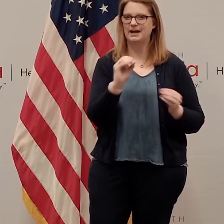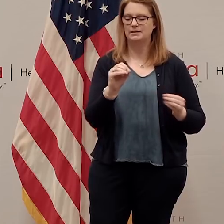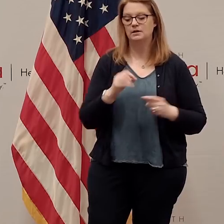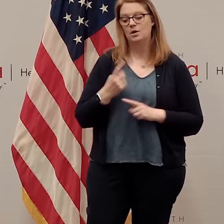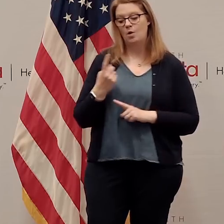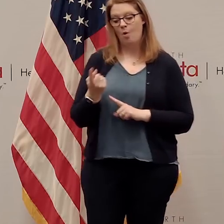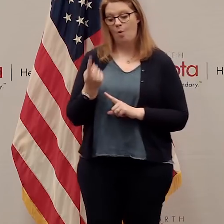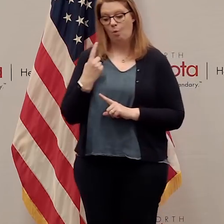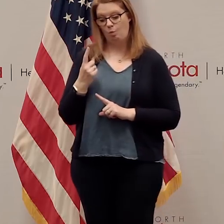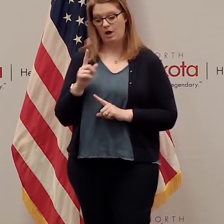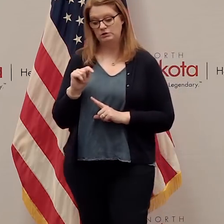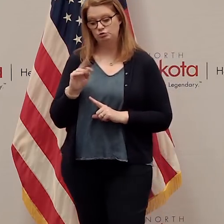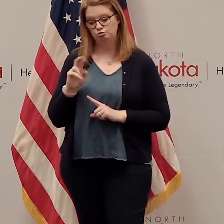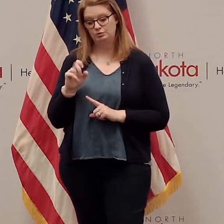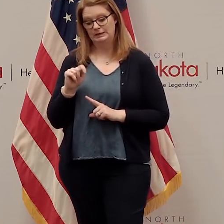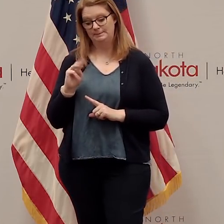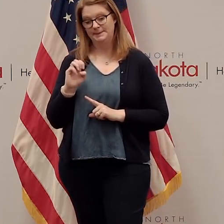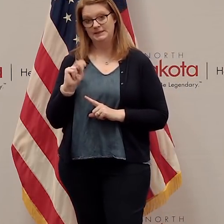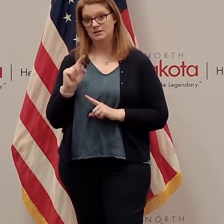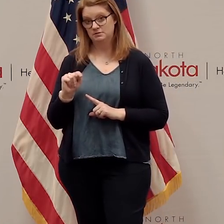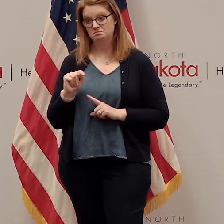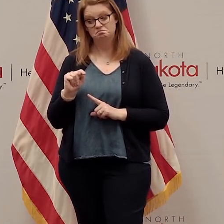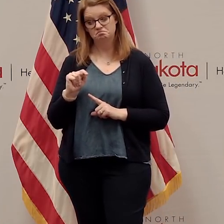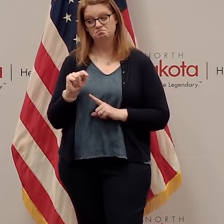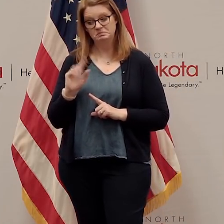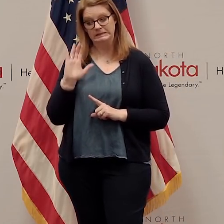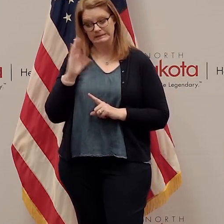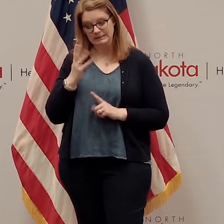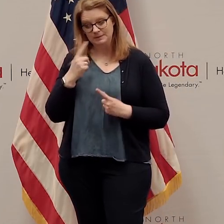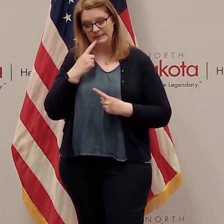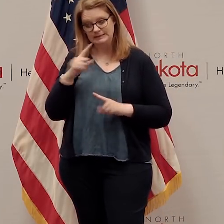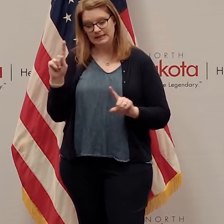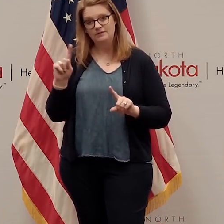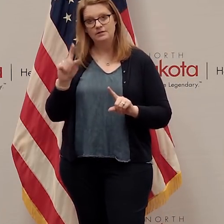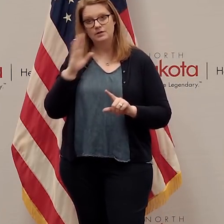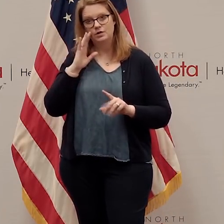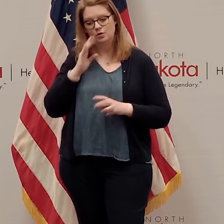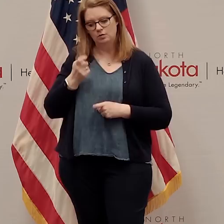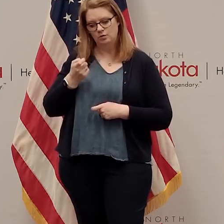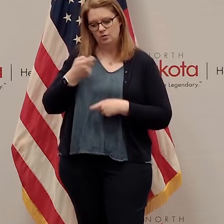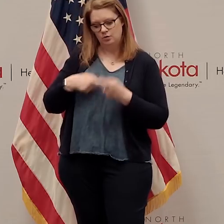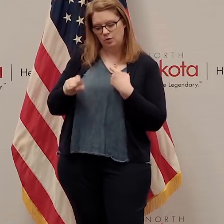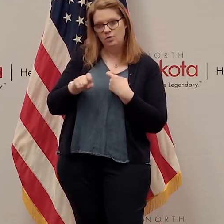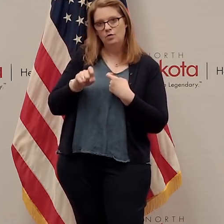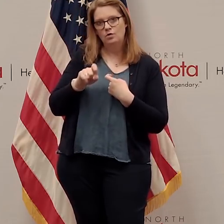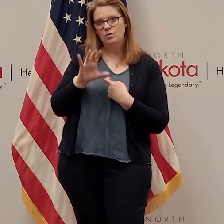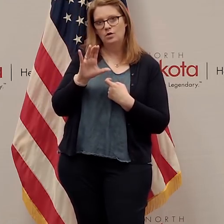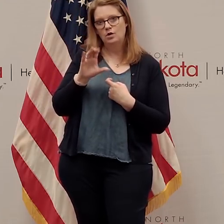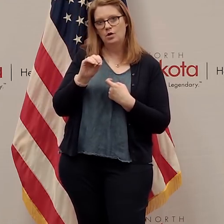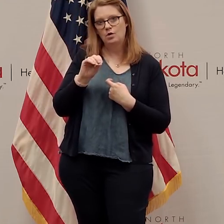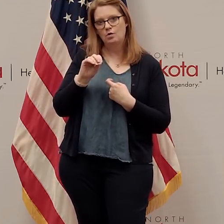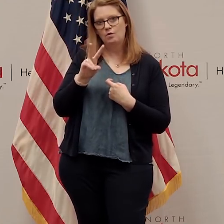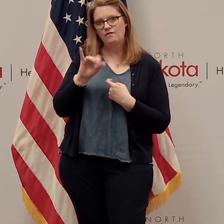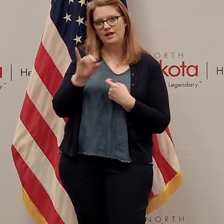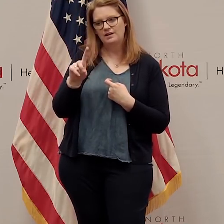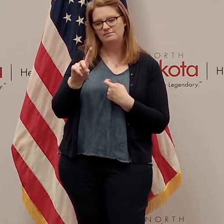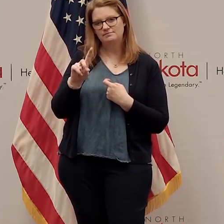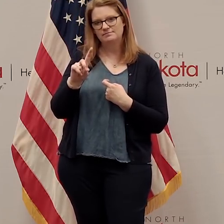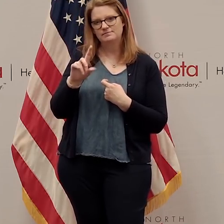One treatment that has increased likelihood for success is the transfusion of COVID-19 convalescent